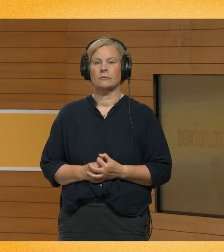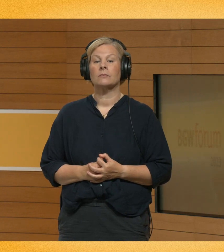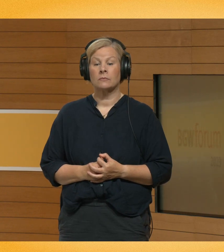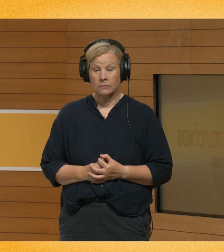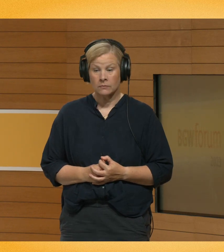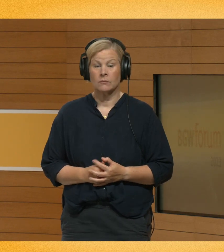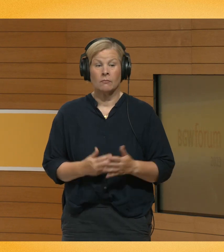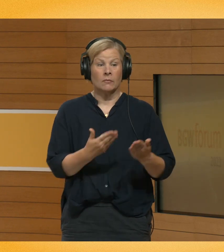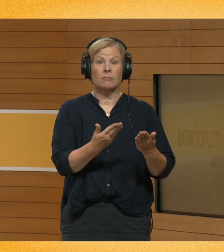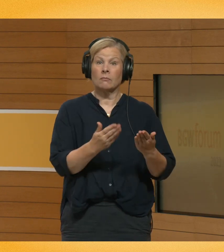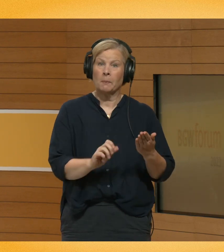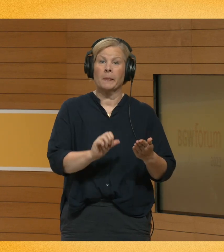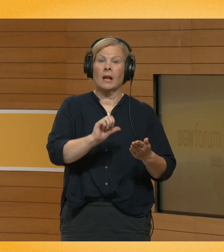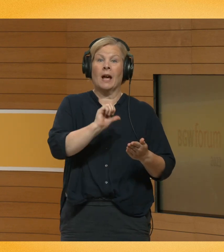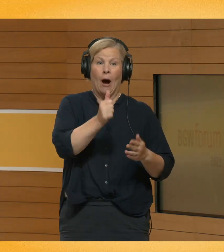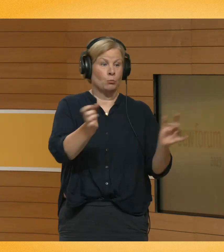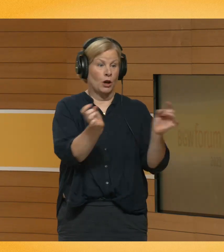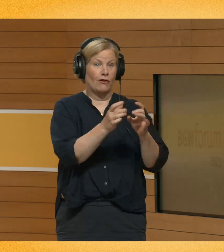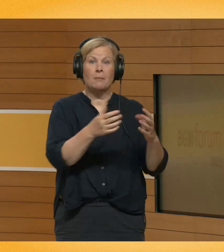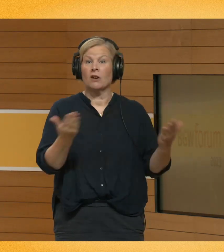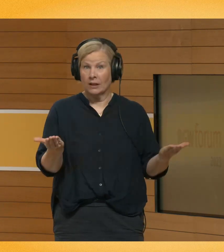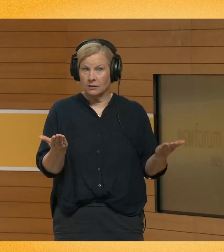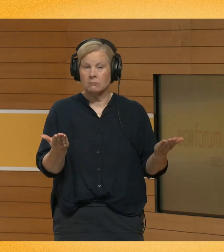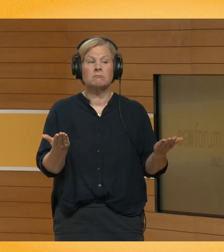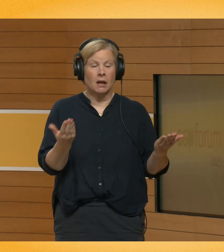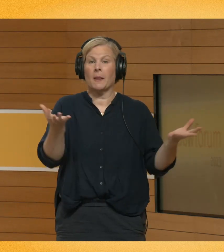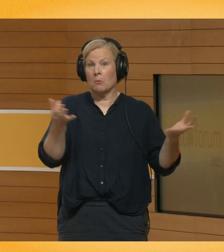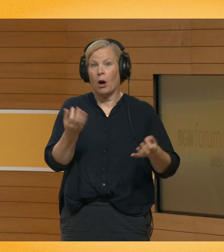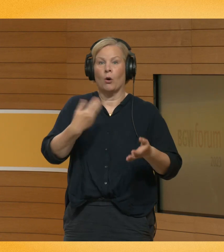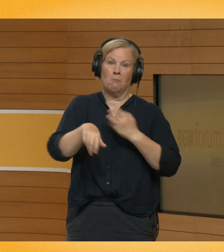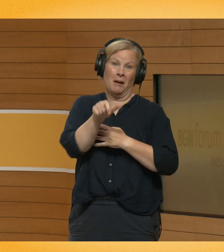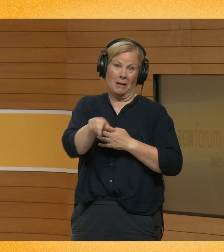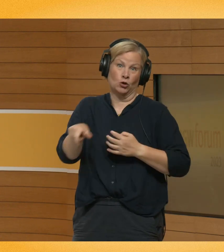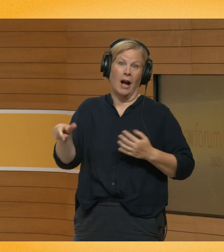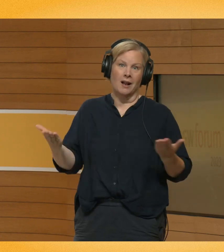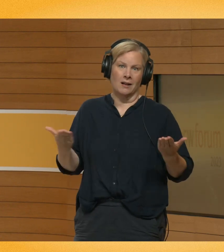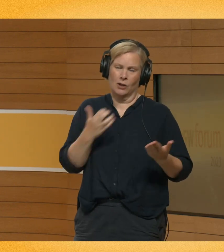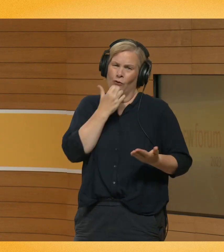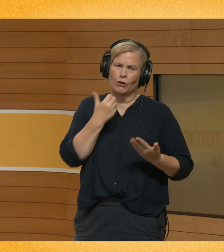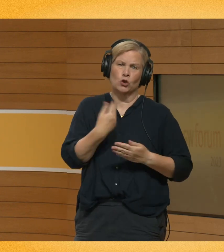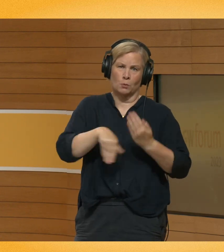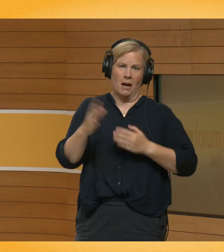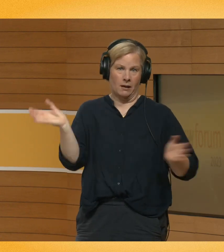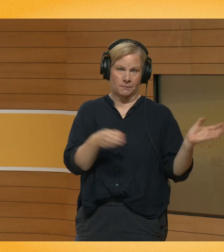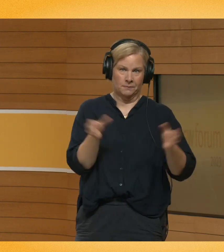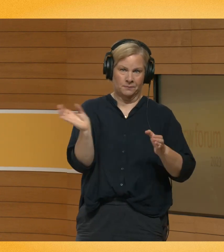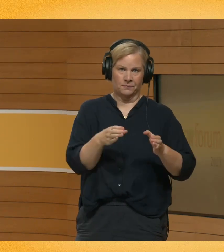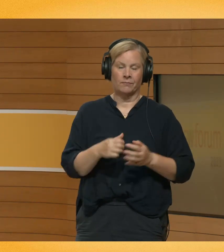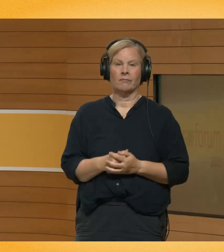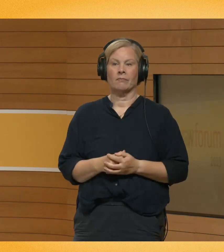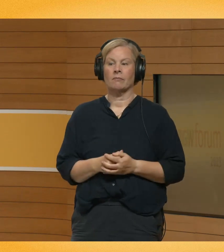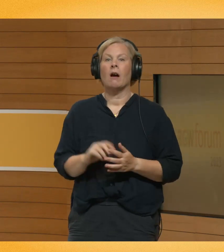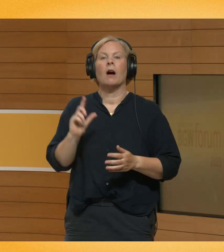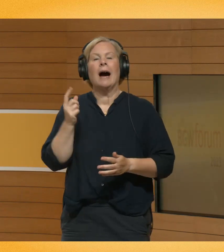said was that they wanted to be more involved in hospital internal governance, and they wanted management to listen and respond